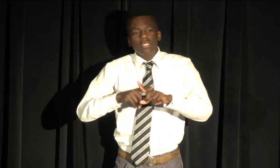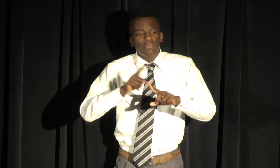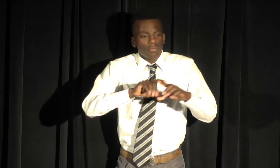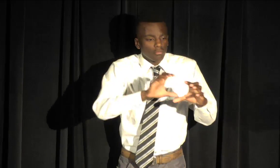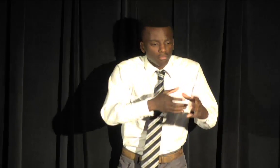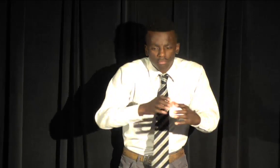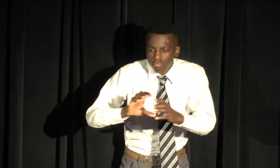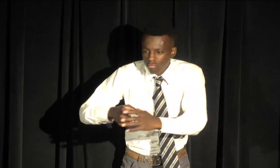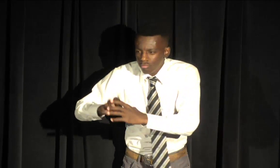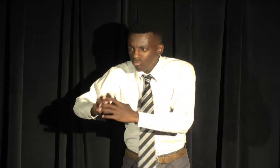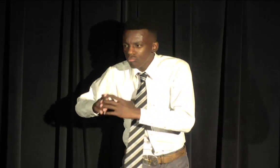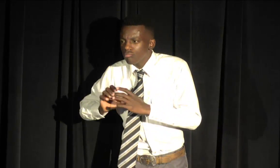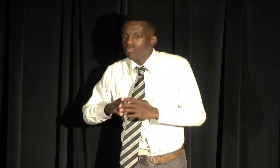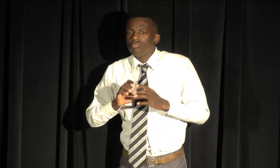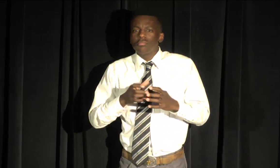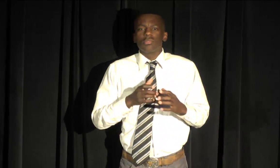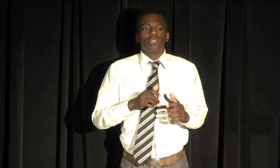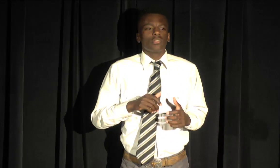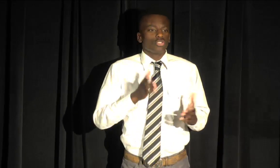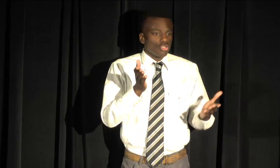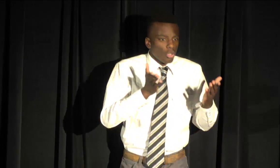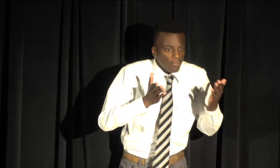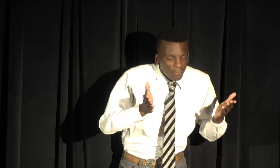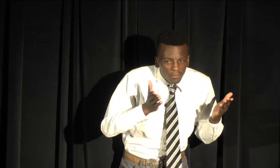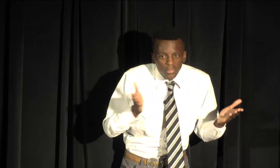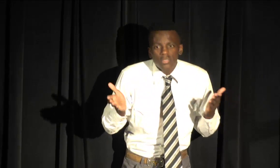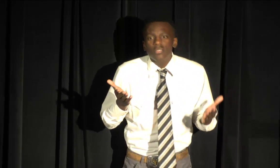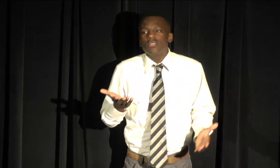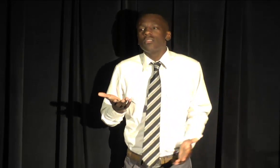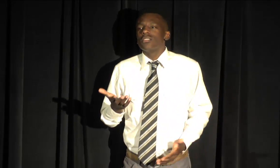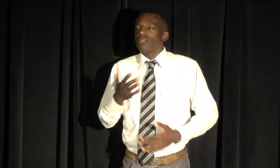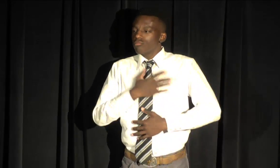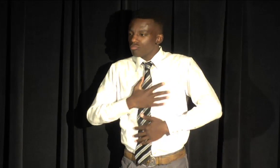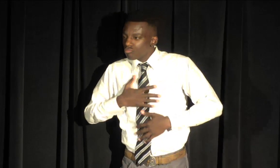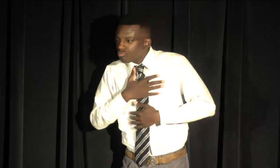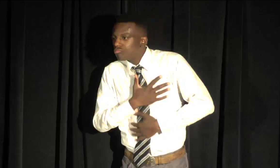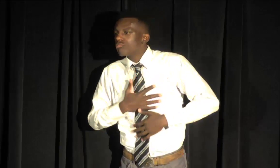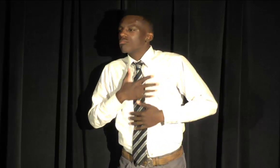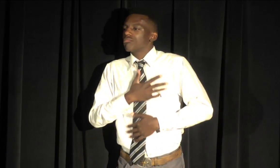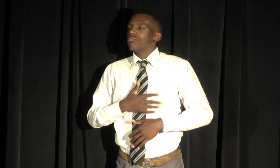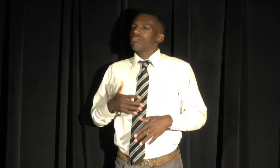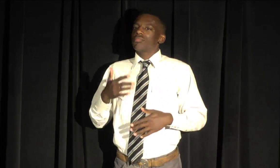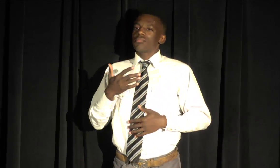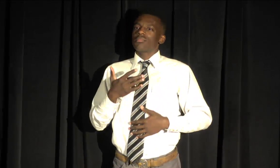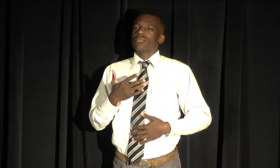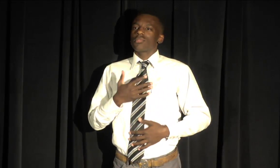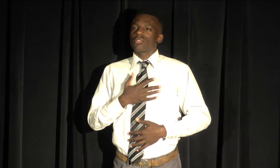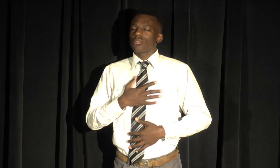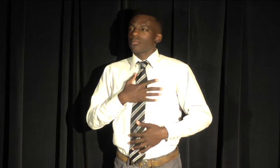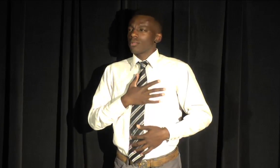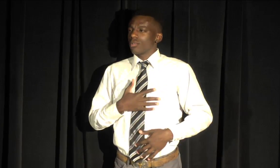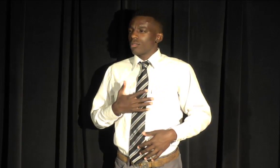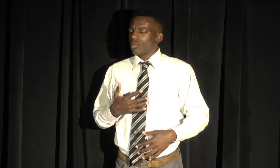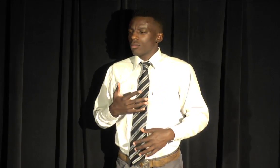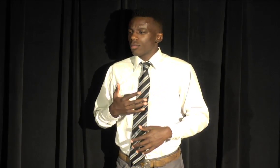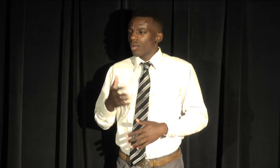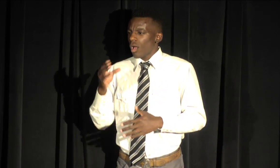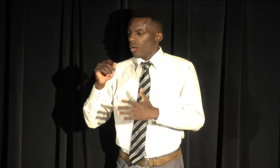all based around this concept of IATH. You'll see different service people, some